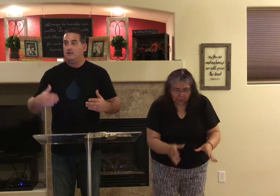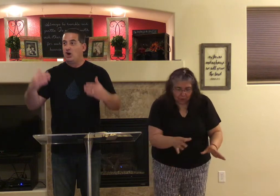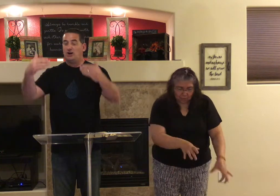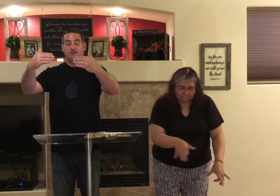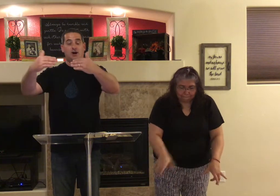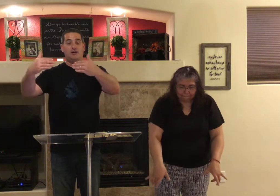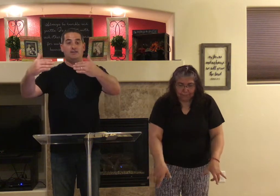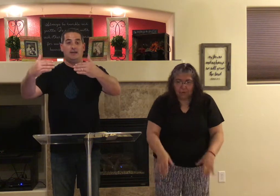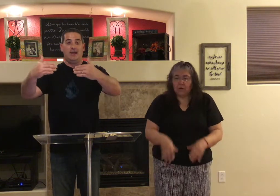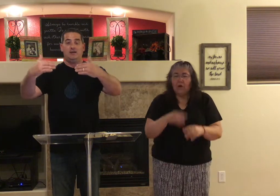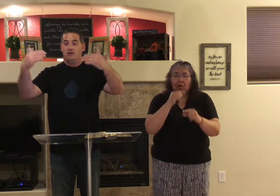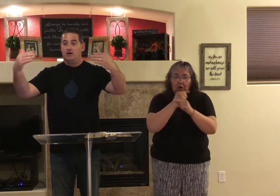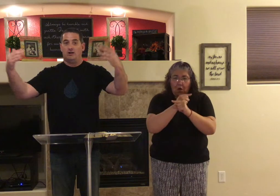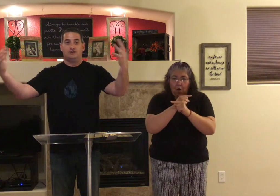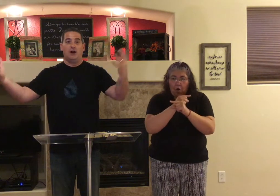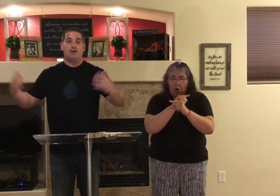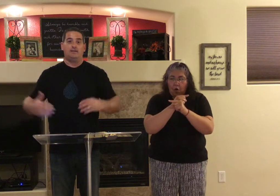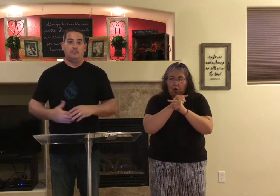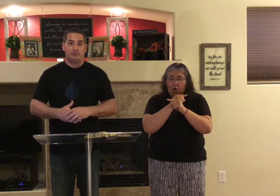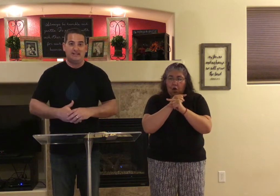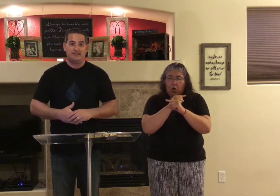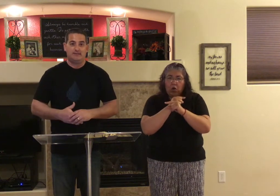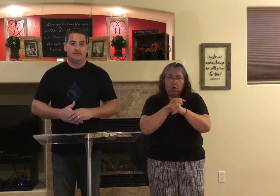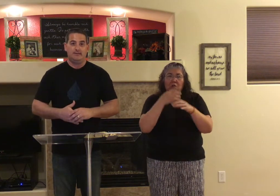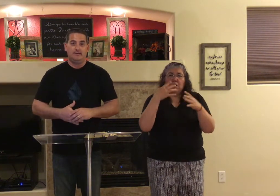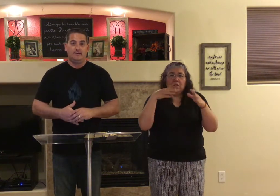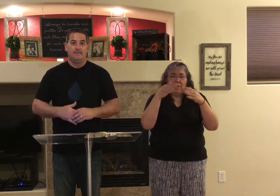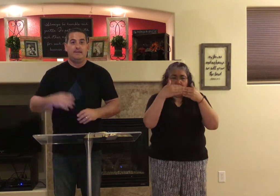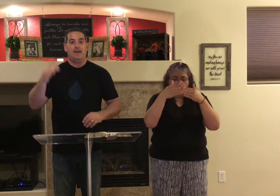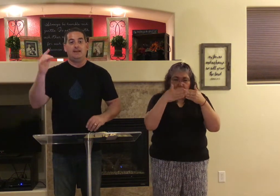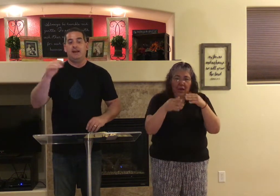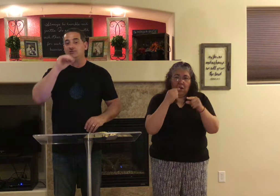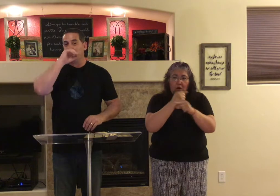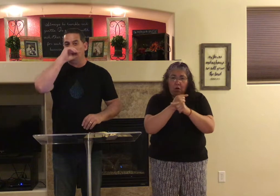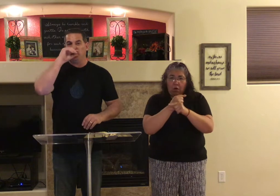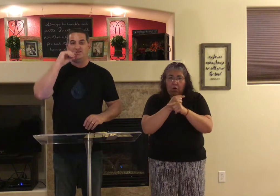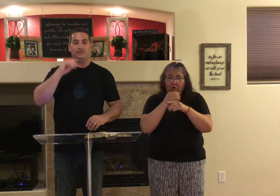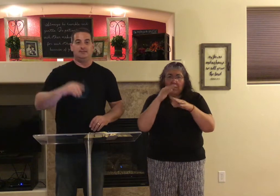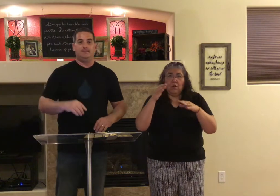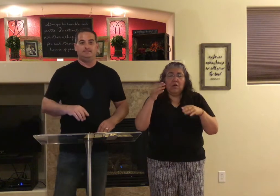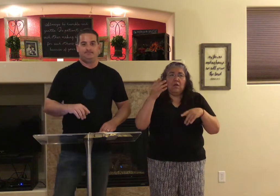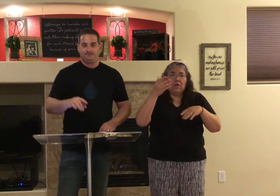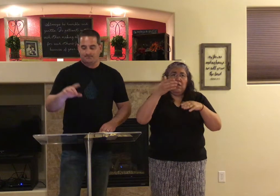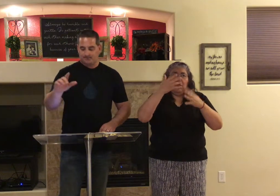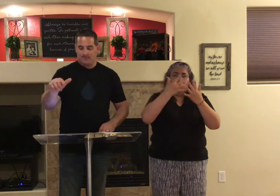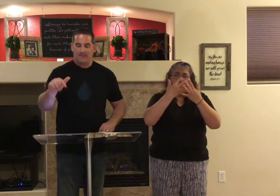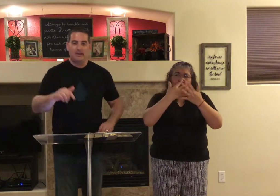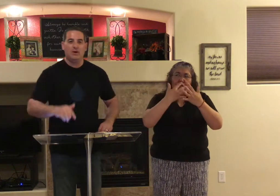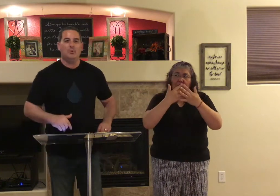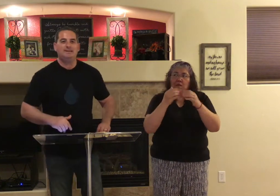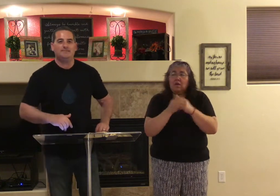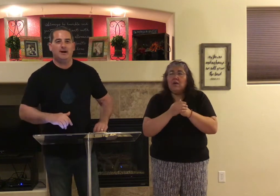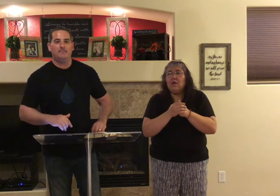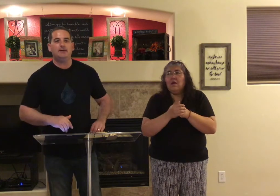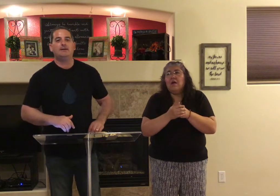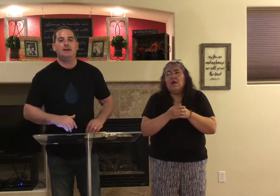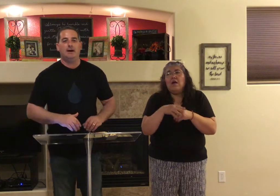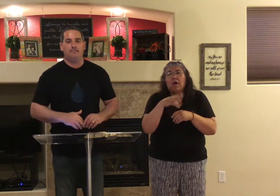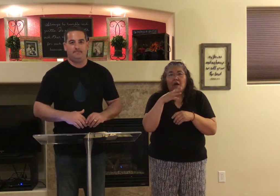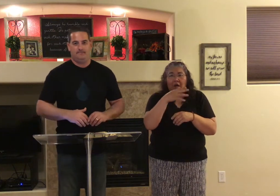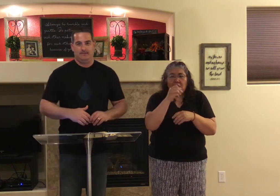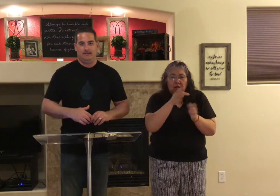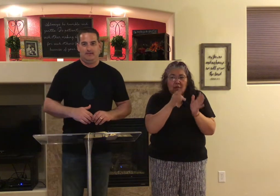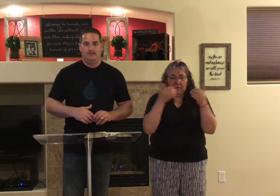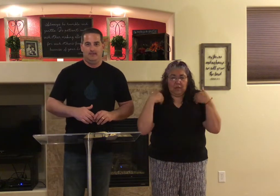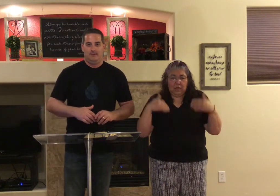everything. Guards guarding the gate, guards guarding the prison. And an angel of the Lord shows up and wakes him up. Peter, get